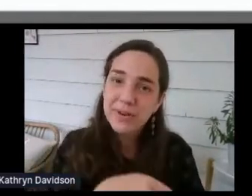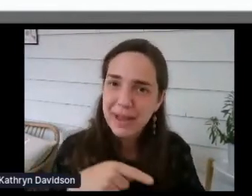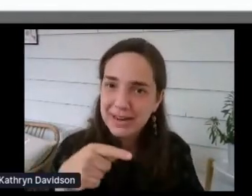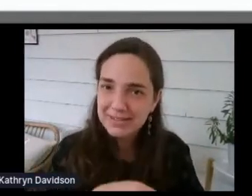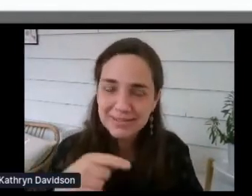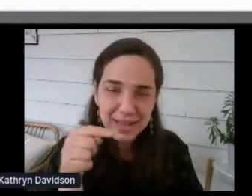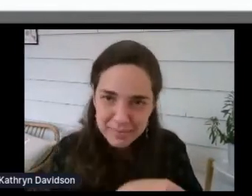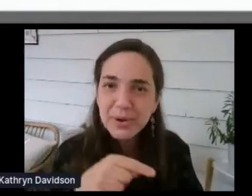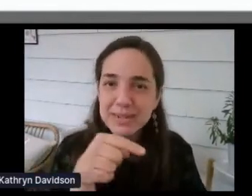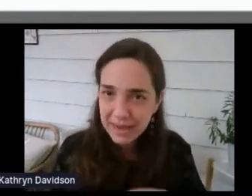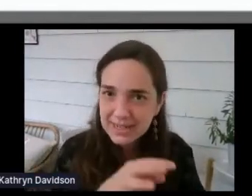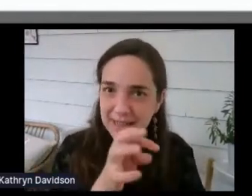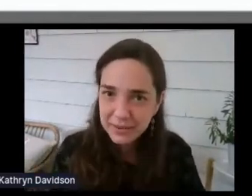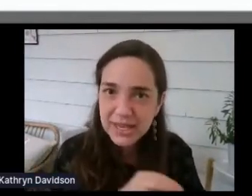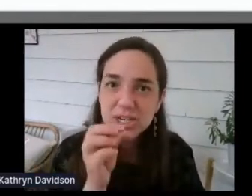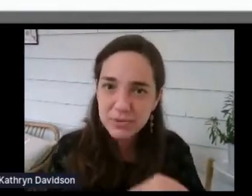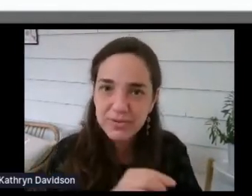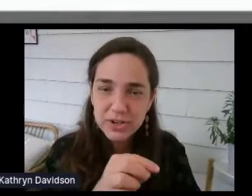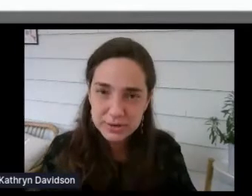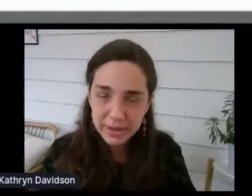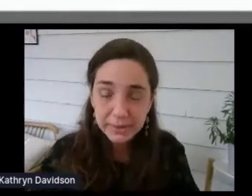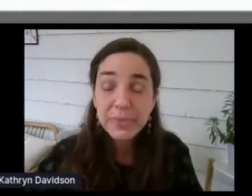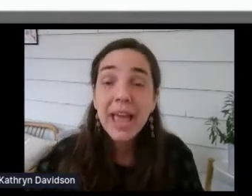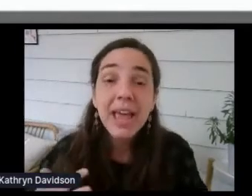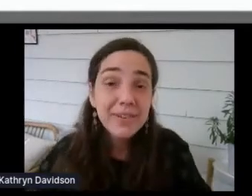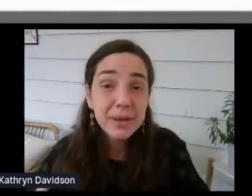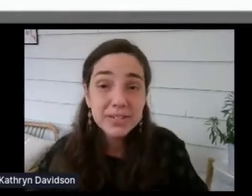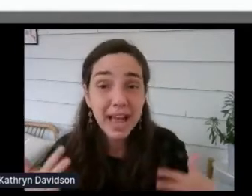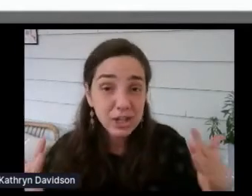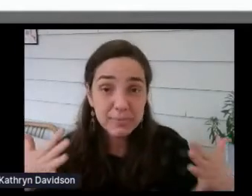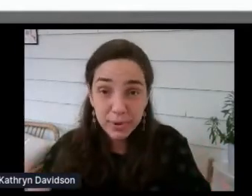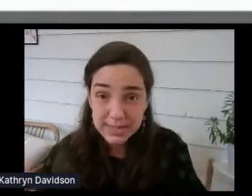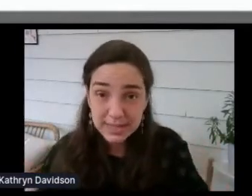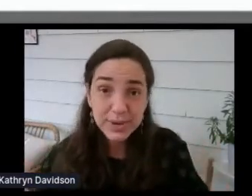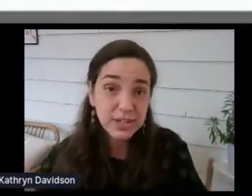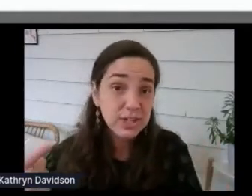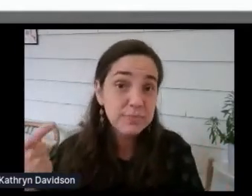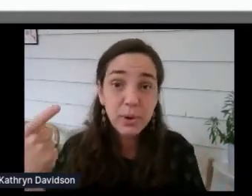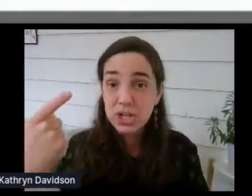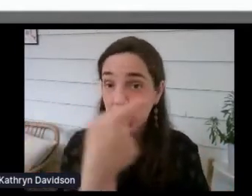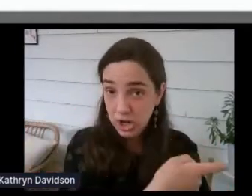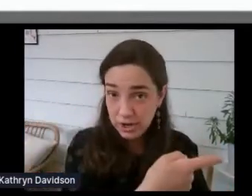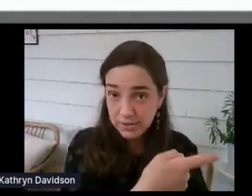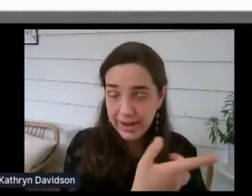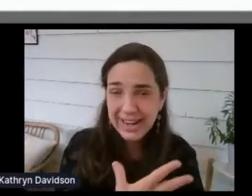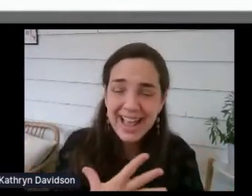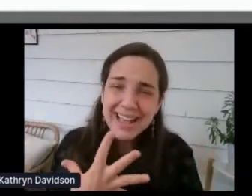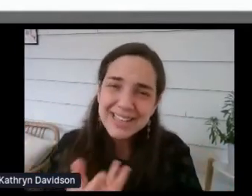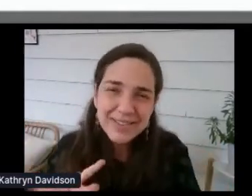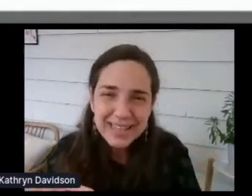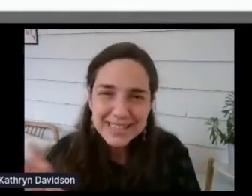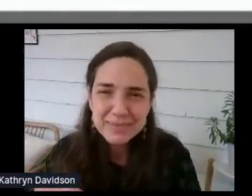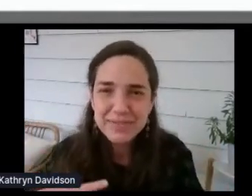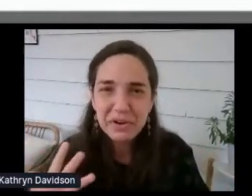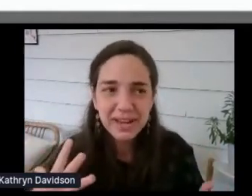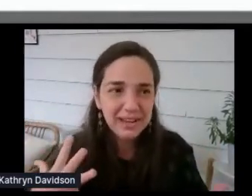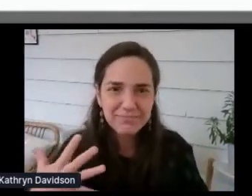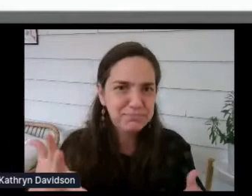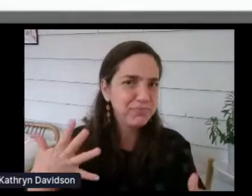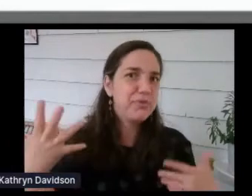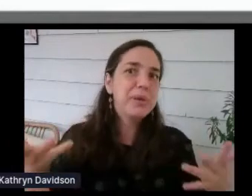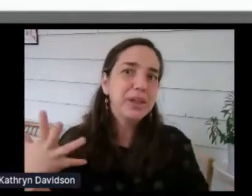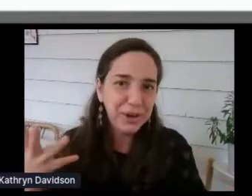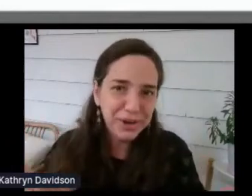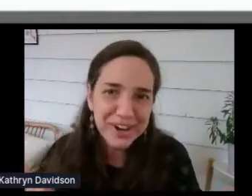then keep pointing back to that location to refer to your mother. If your mother's actually present, you can actually just point to her, right? And so that seems